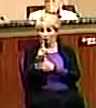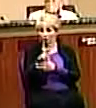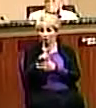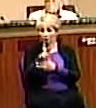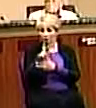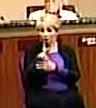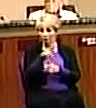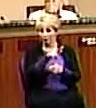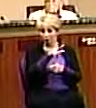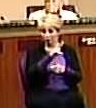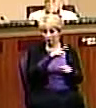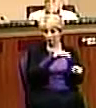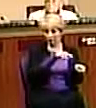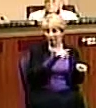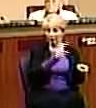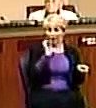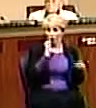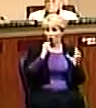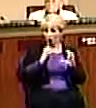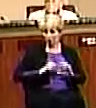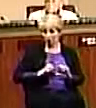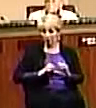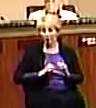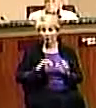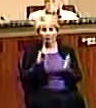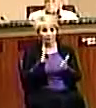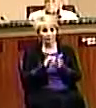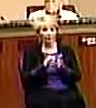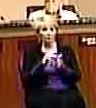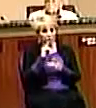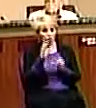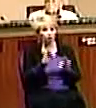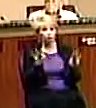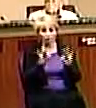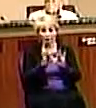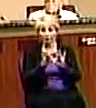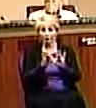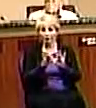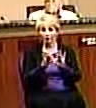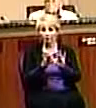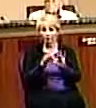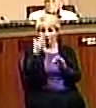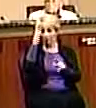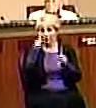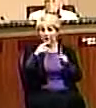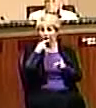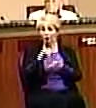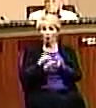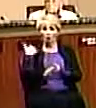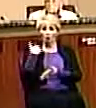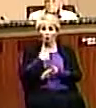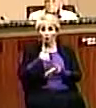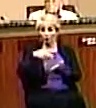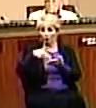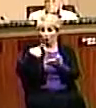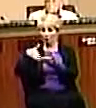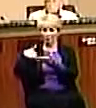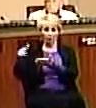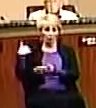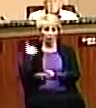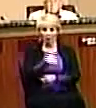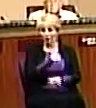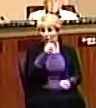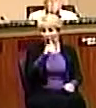37 of them are our customer. I mean, that's saying something. You know, I know people are saying we're running them out. We're not running them